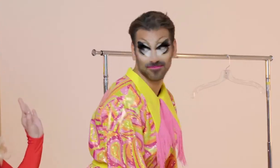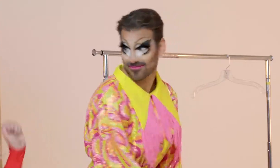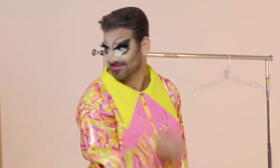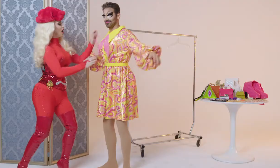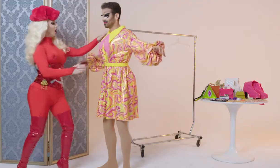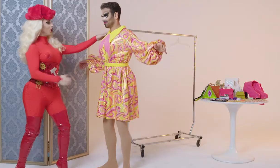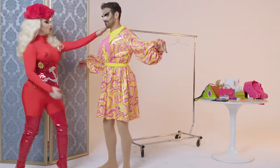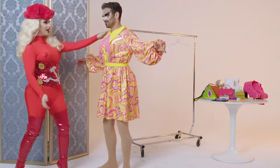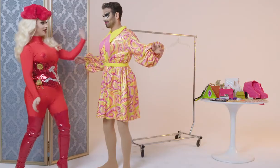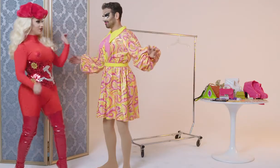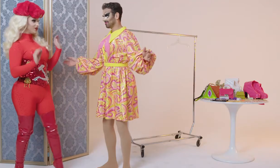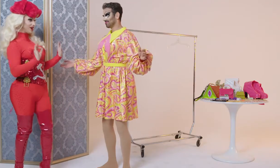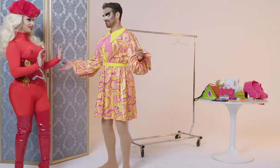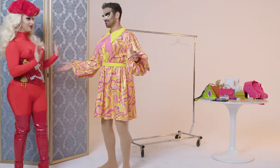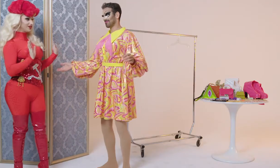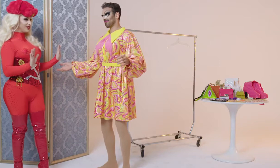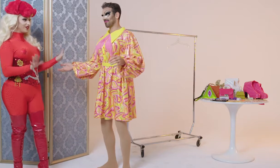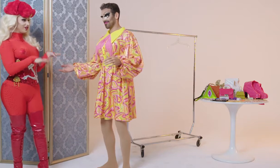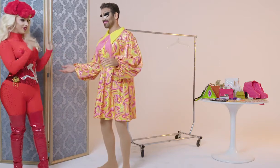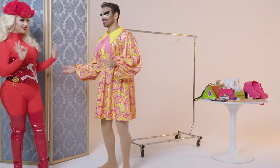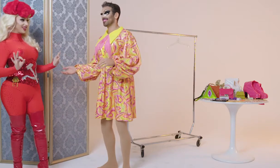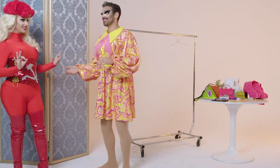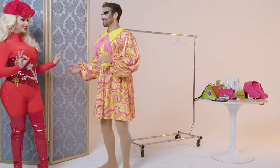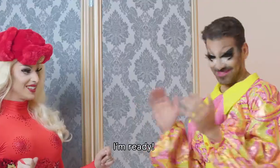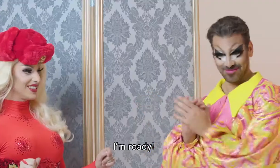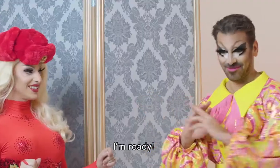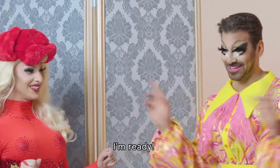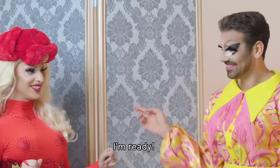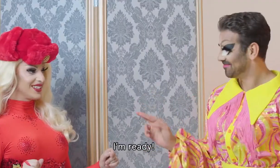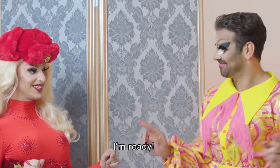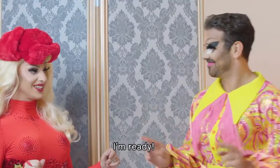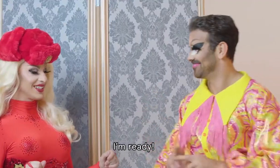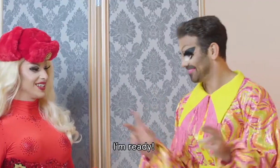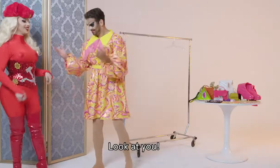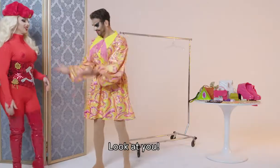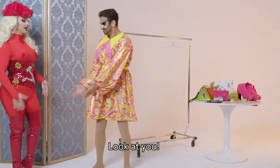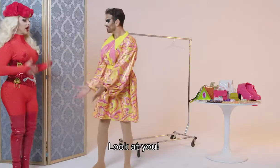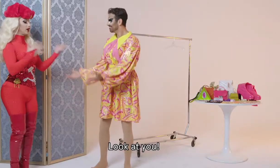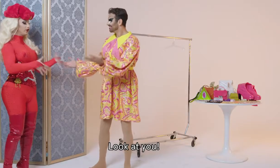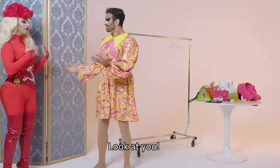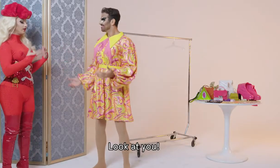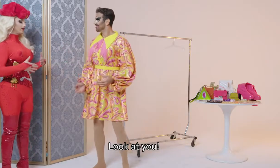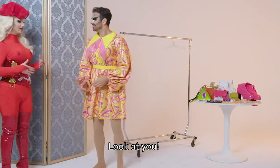perfect. Are you ready for the rest of your look, for the final touch? I'm ready. Look at you!